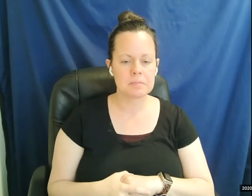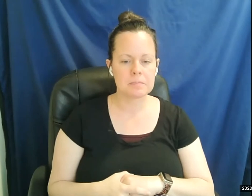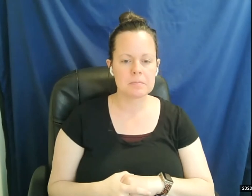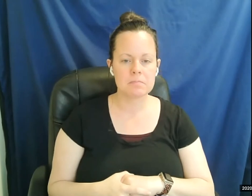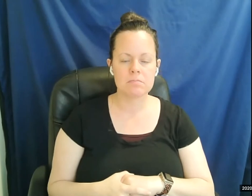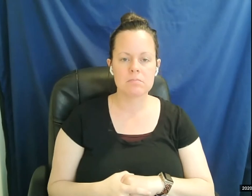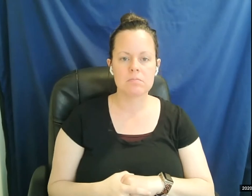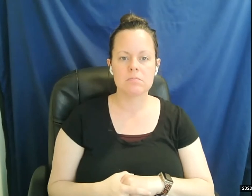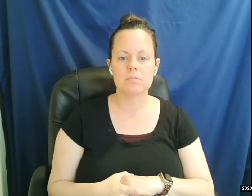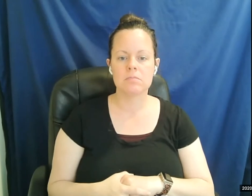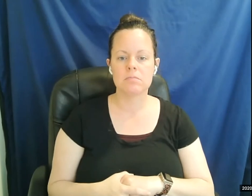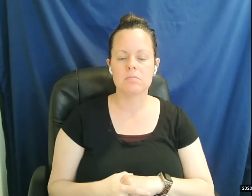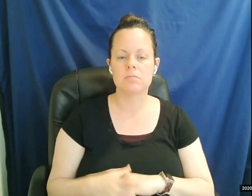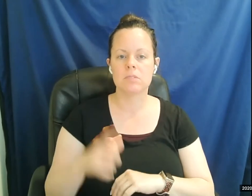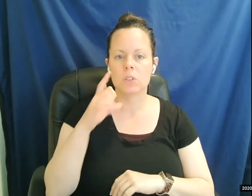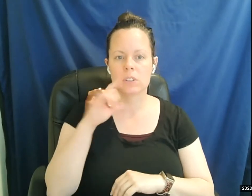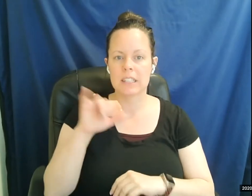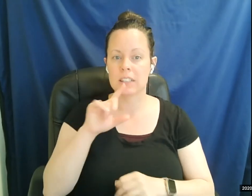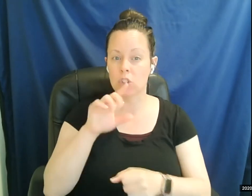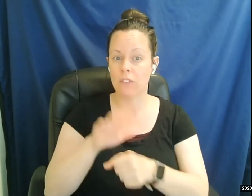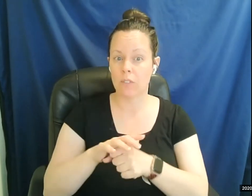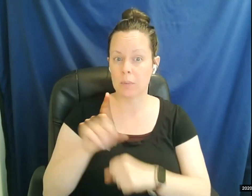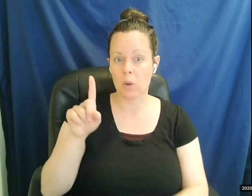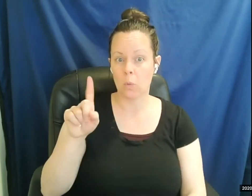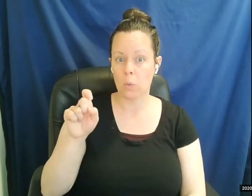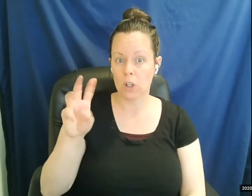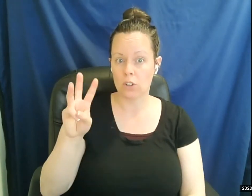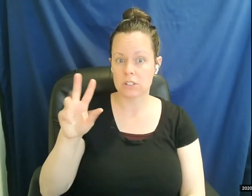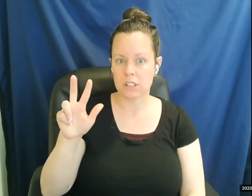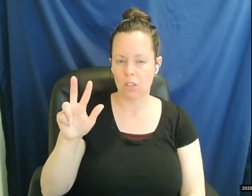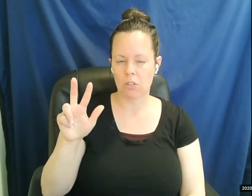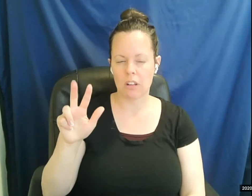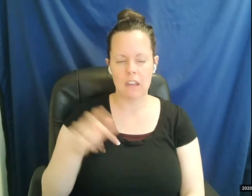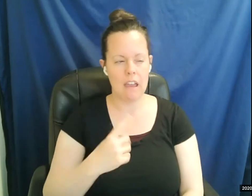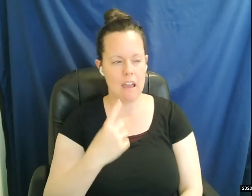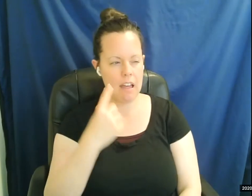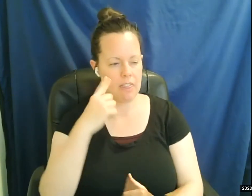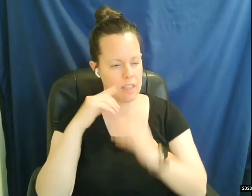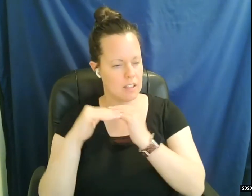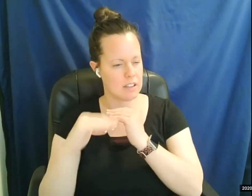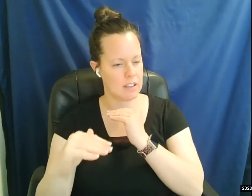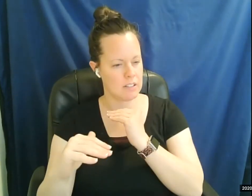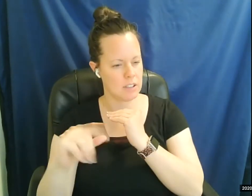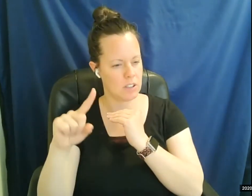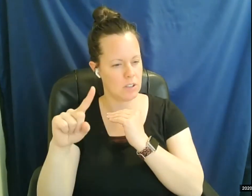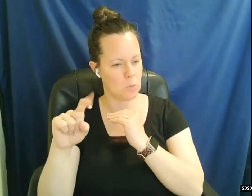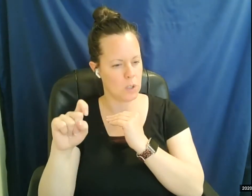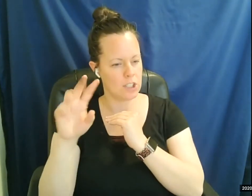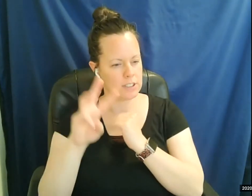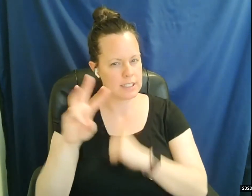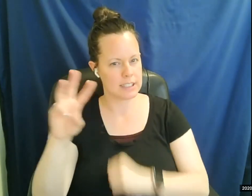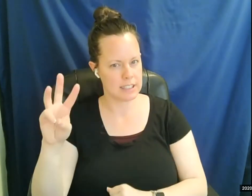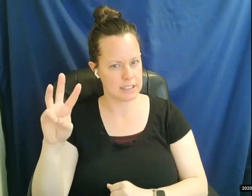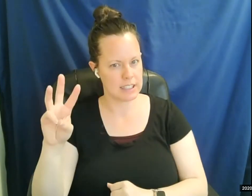Looks like it's confirming 163. I think it had leveled off at 166, but it has been